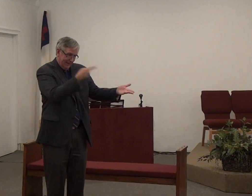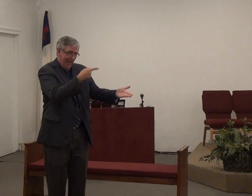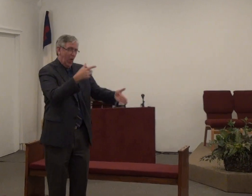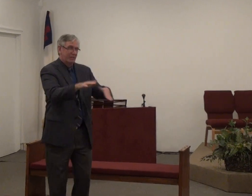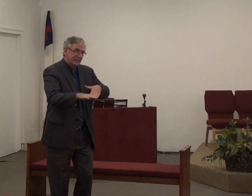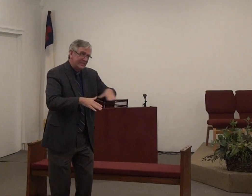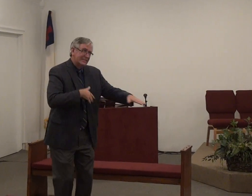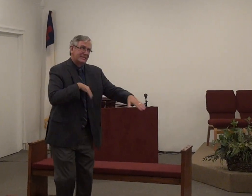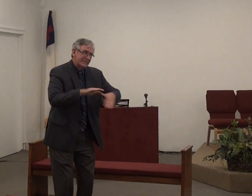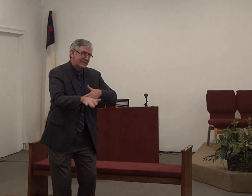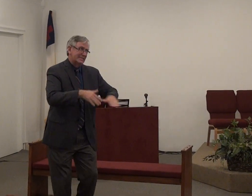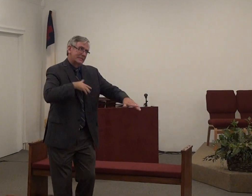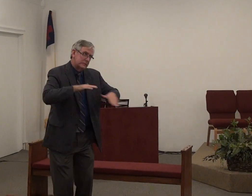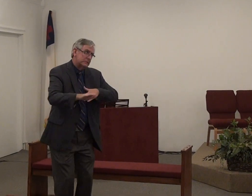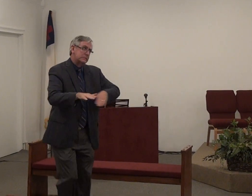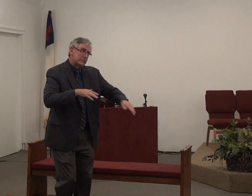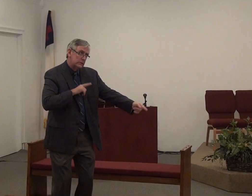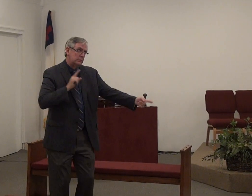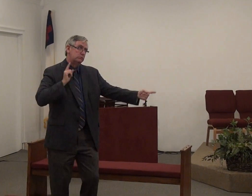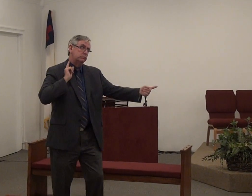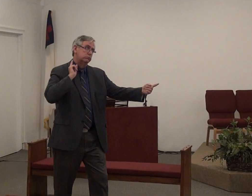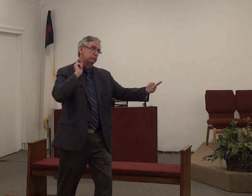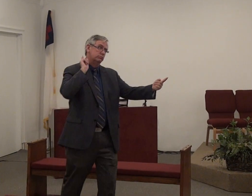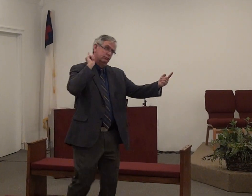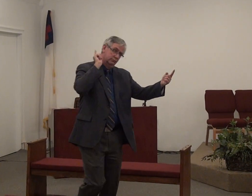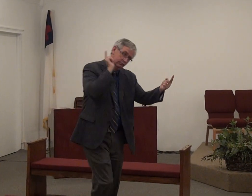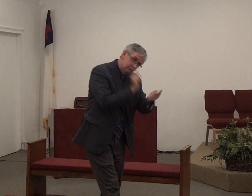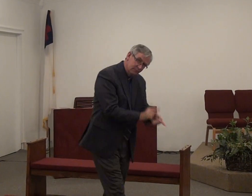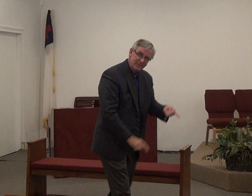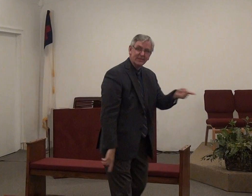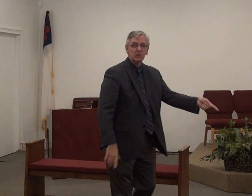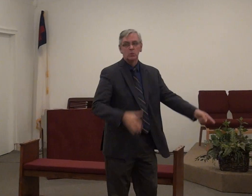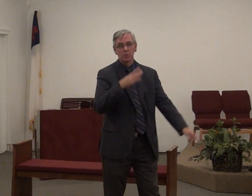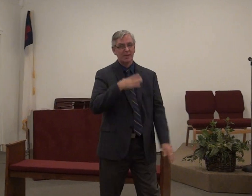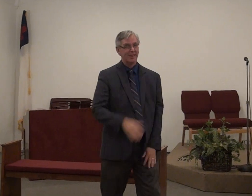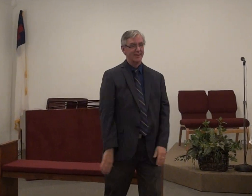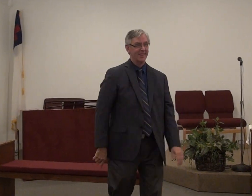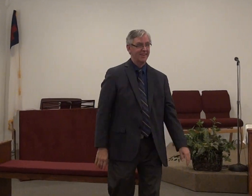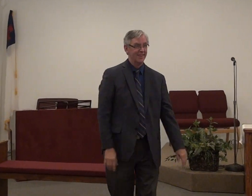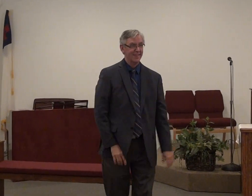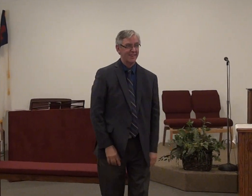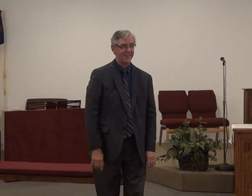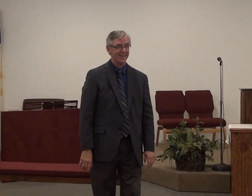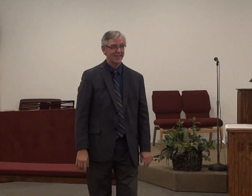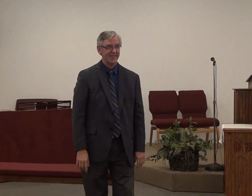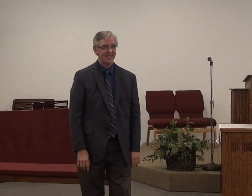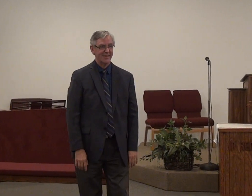something. He had something to tell her. And so he made the trek to get to where she was.